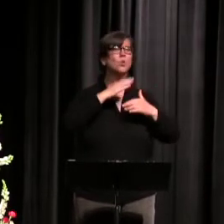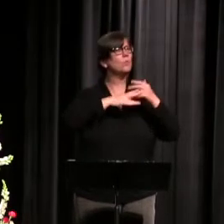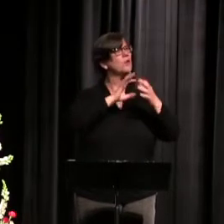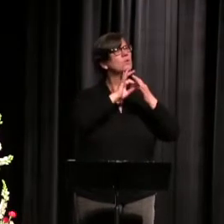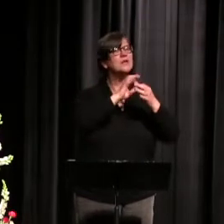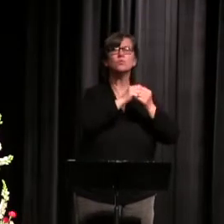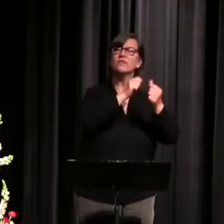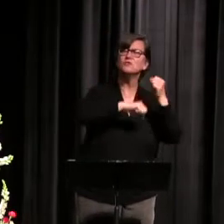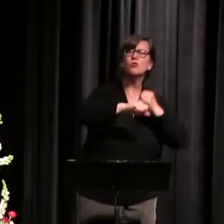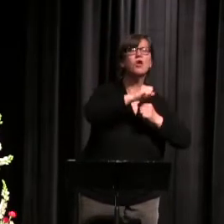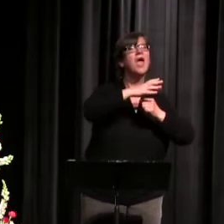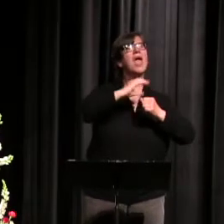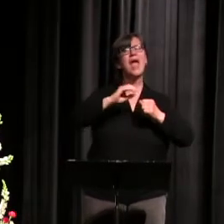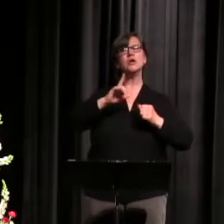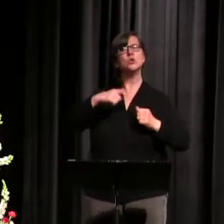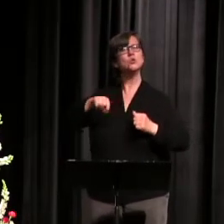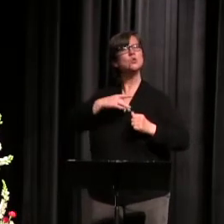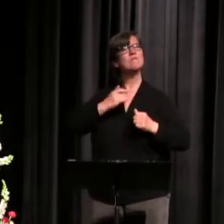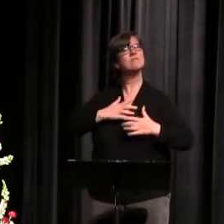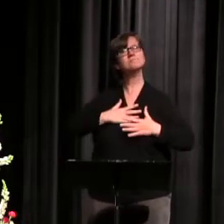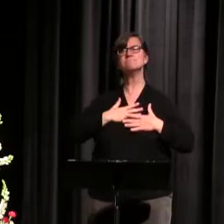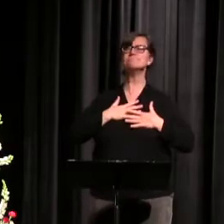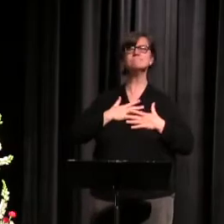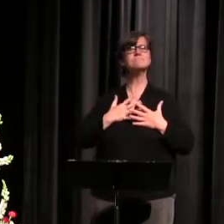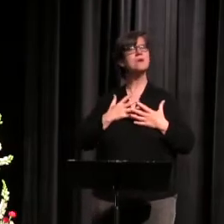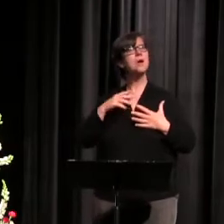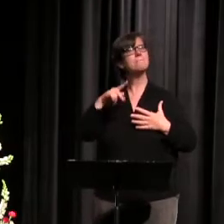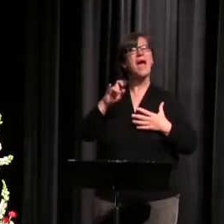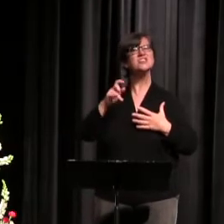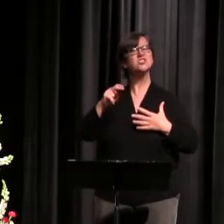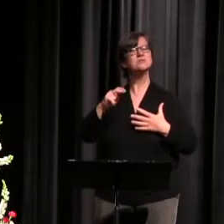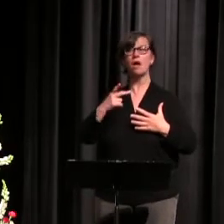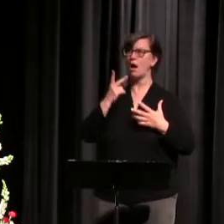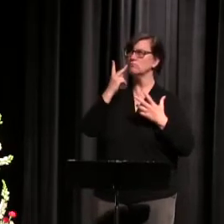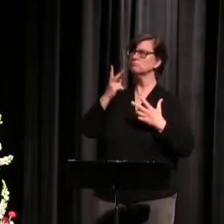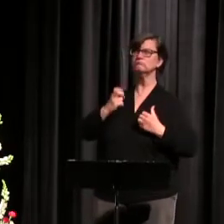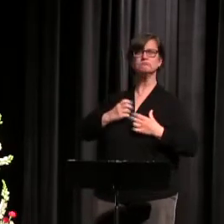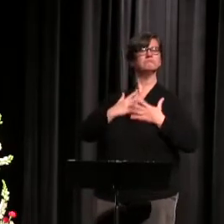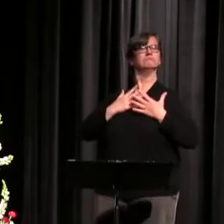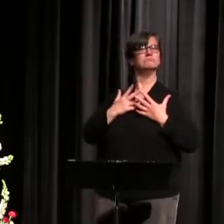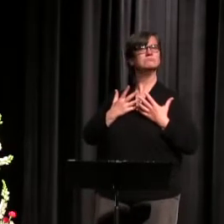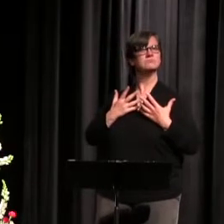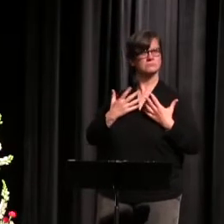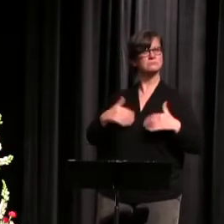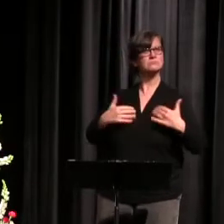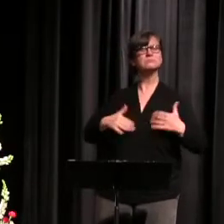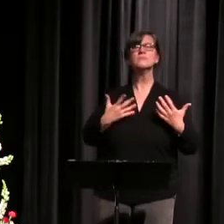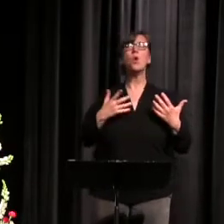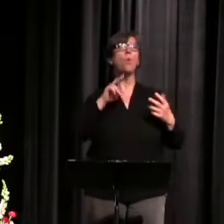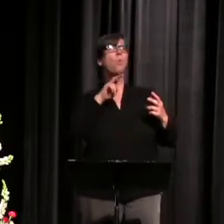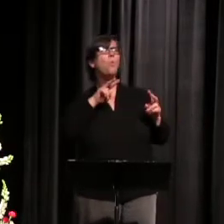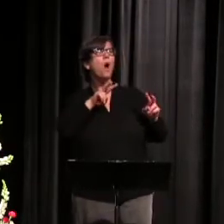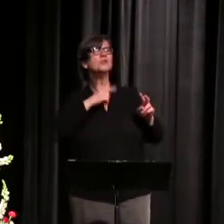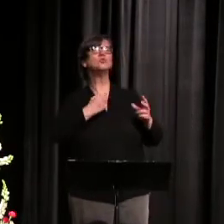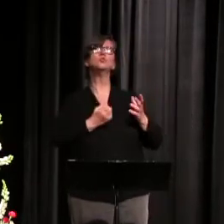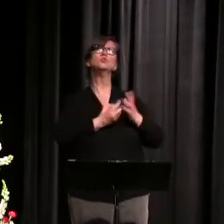passion. Watching you all grow into young adults has been one of the highlights of my young career.